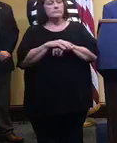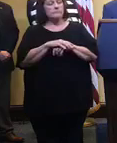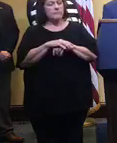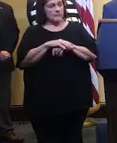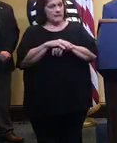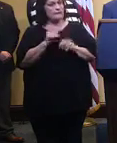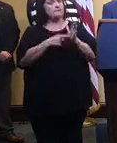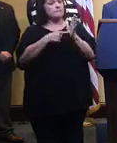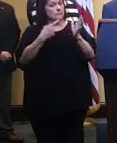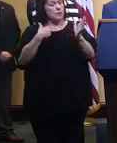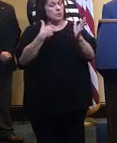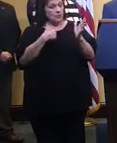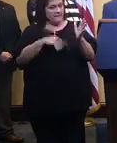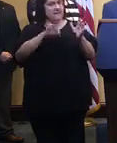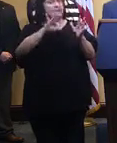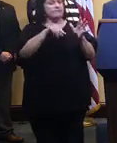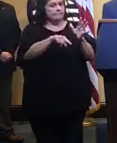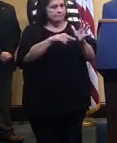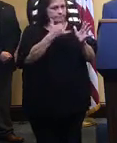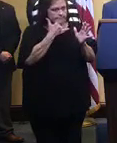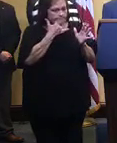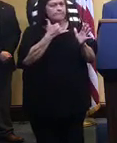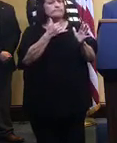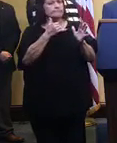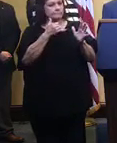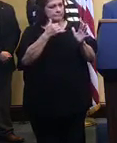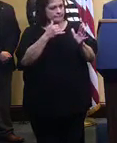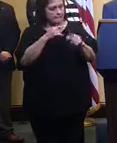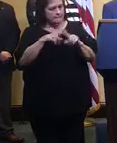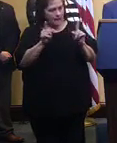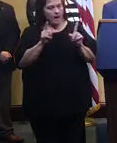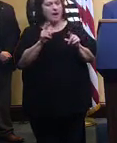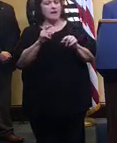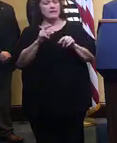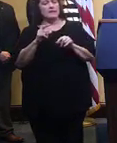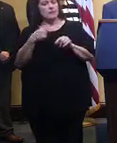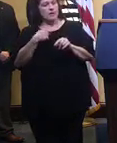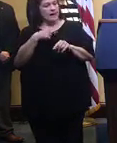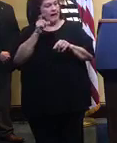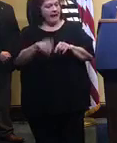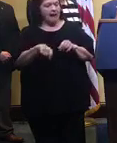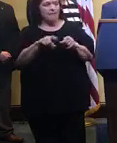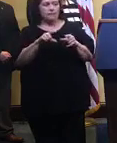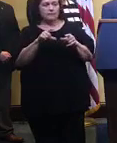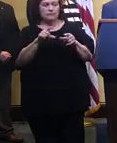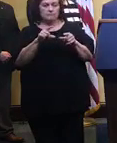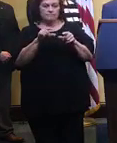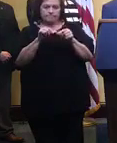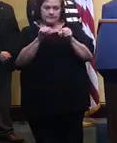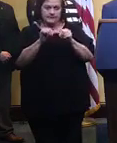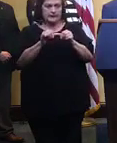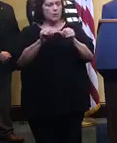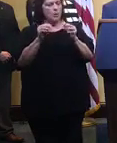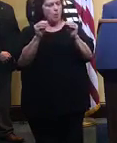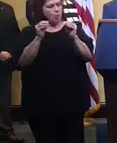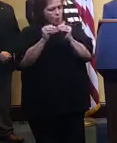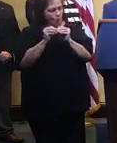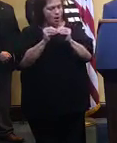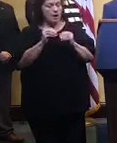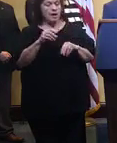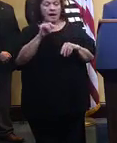little, which is a good sign. Nonetheless, we have to lay our eyes on these so we can with certainty tell you whether there's